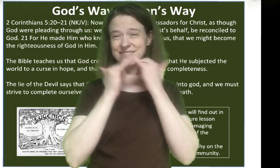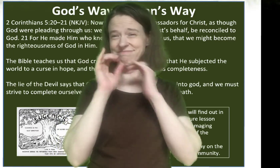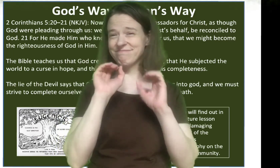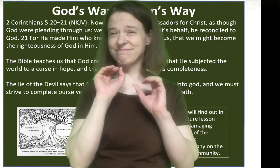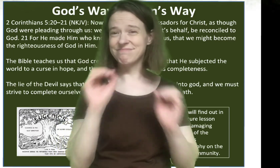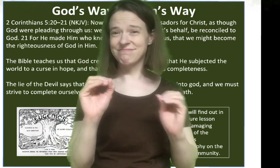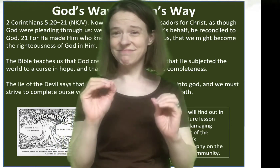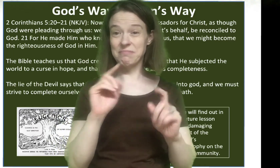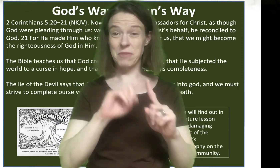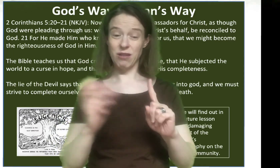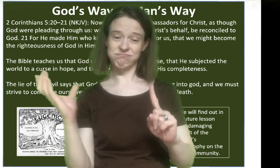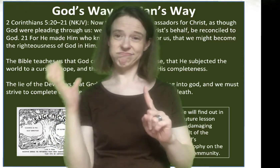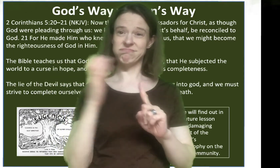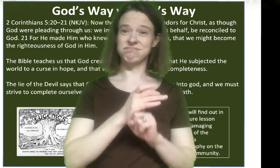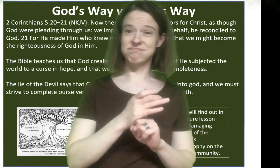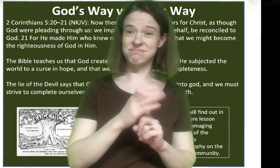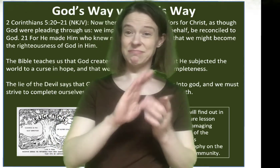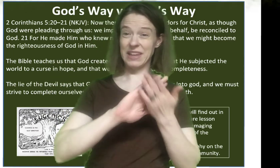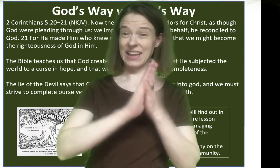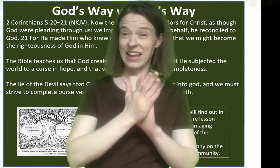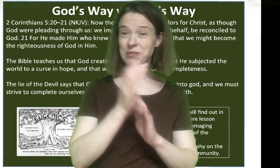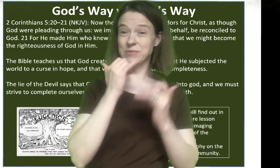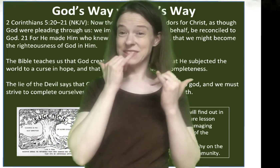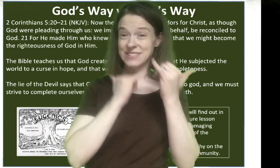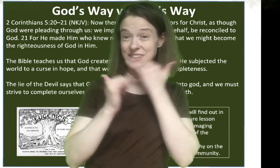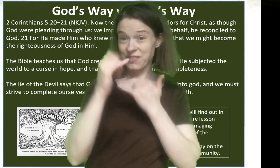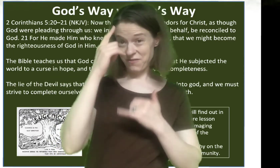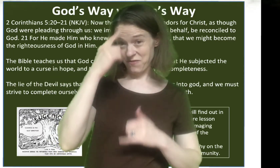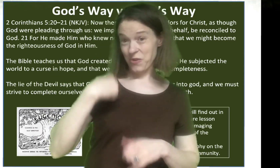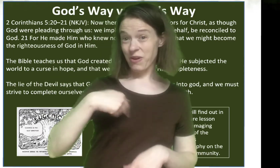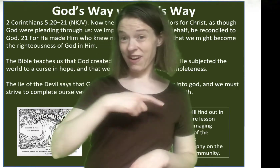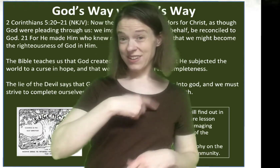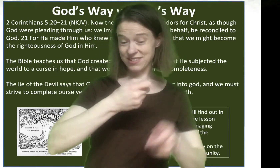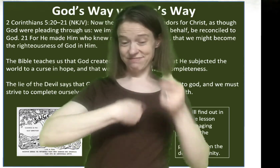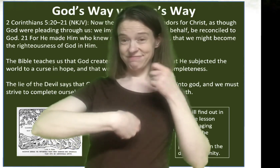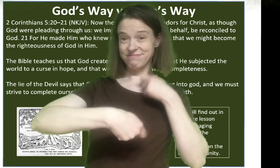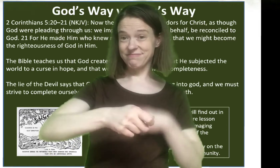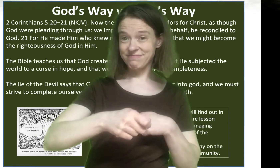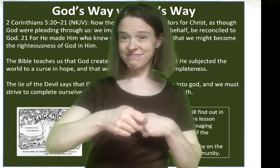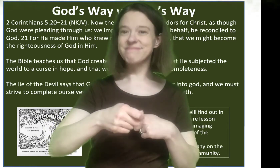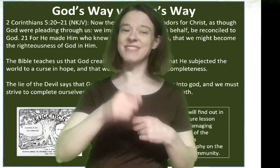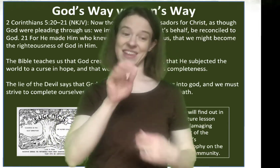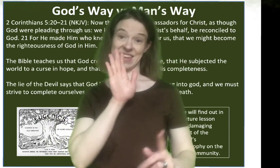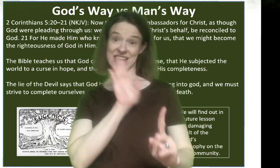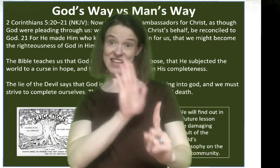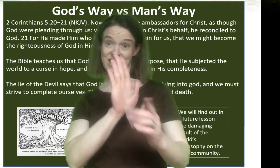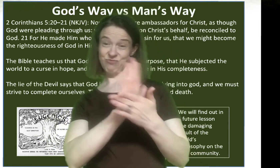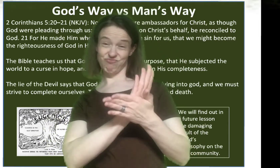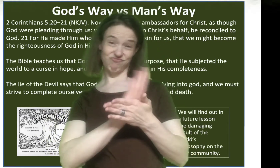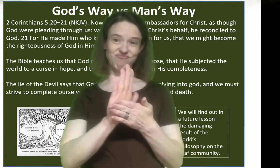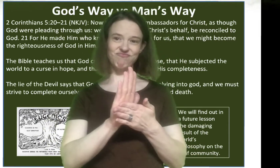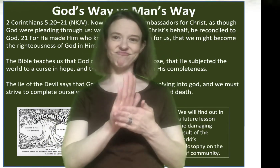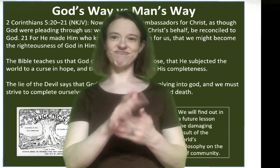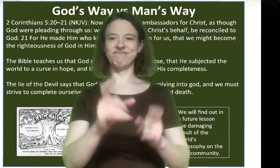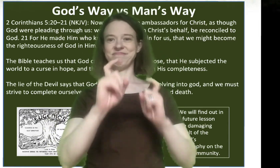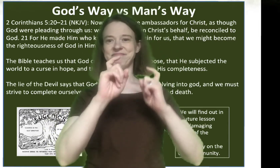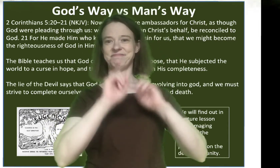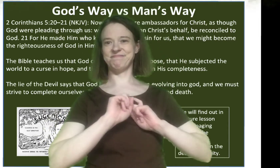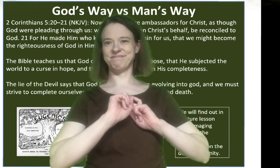had no sin, but took on our sin, became sin for us. In exchange, his righteousness